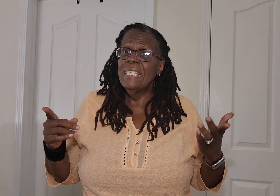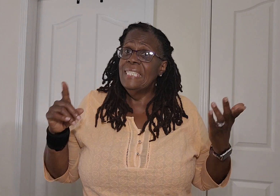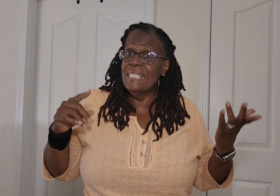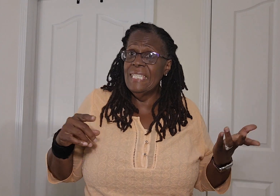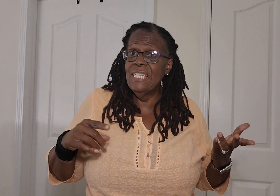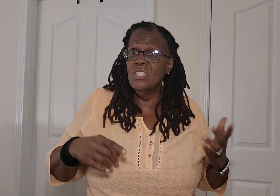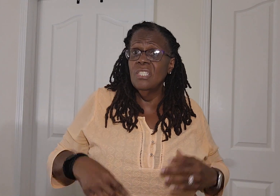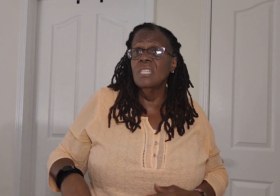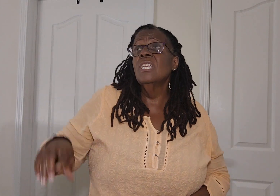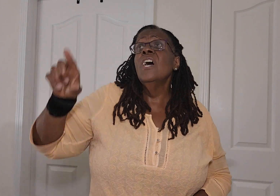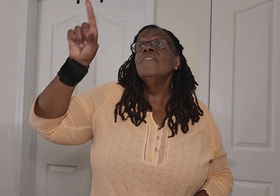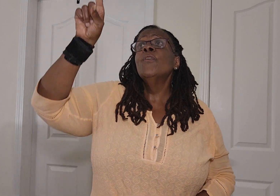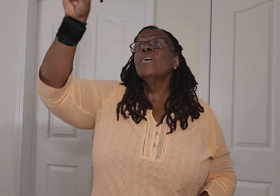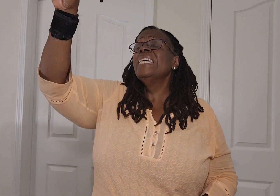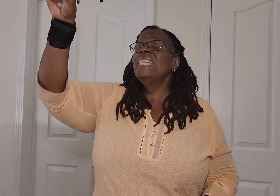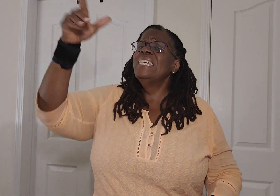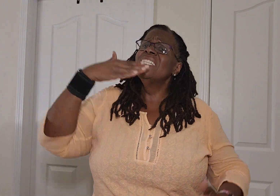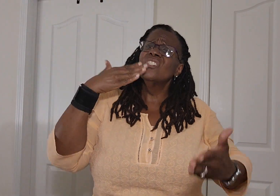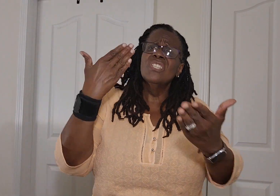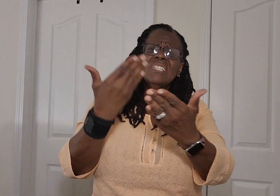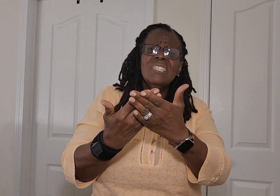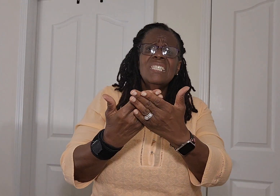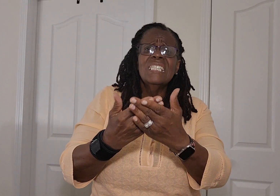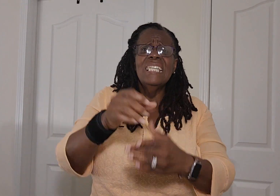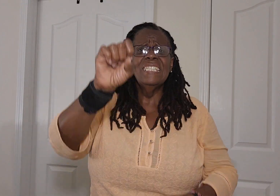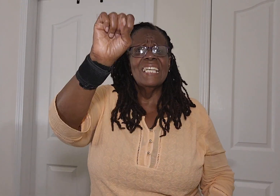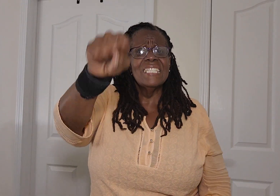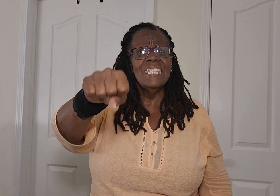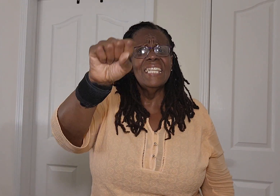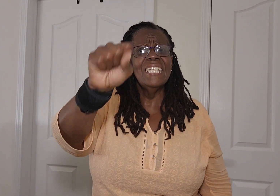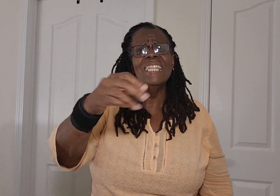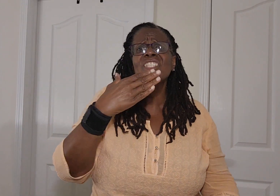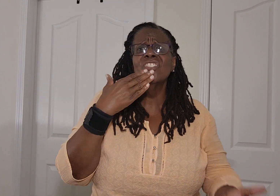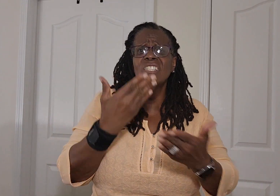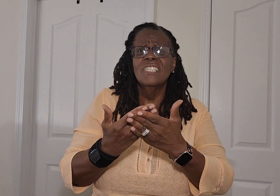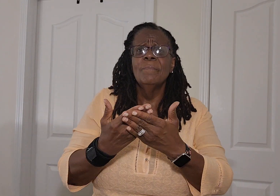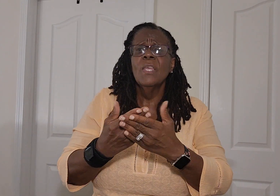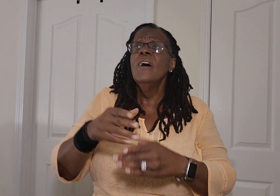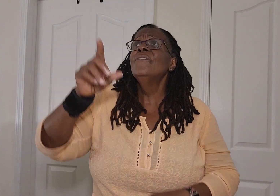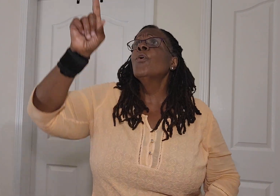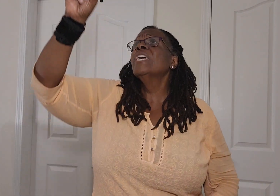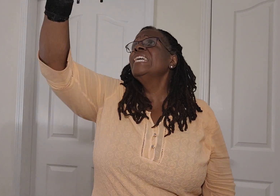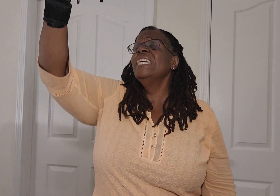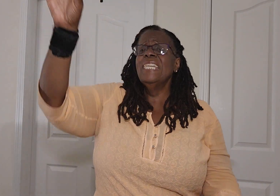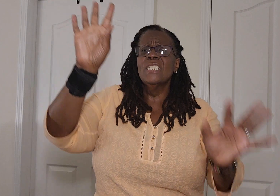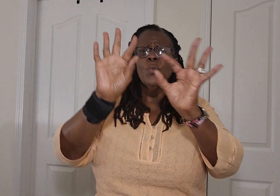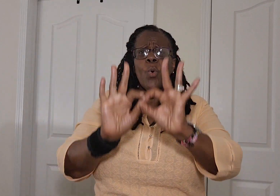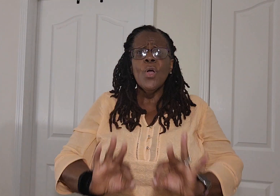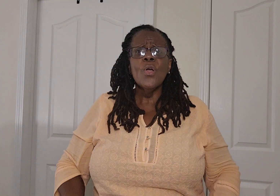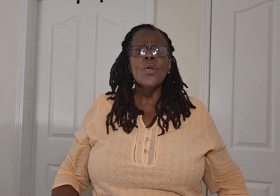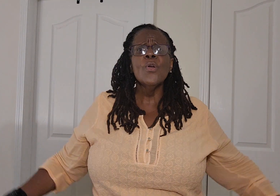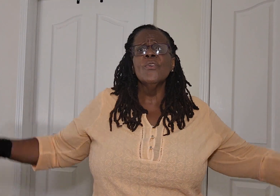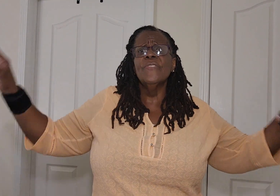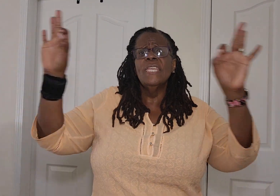Yes, he is good. For he is good. Yes, he is good. For he is